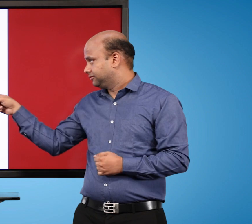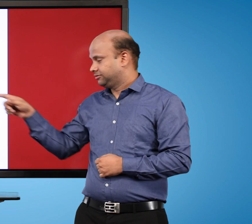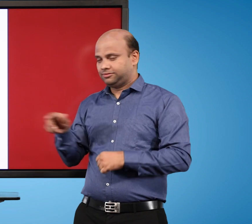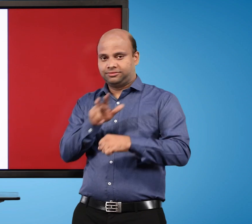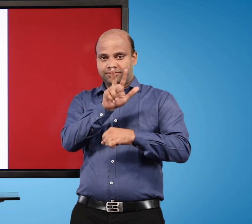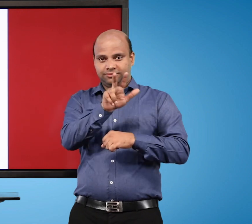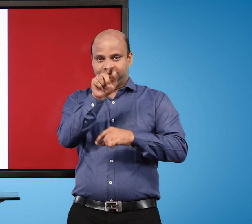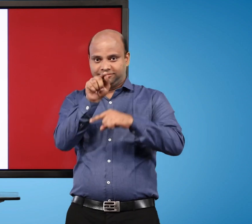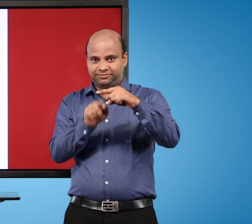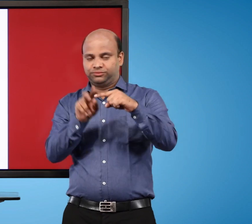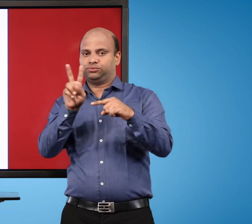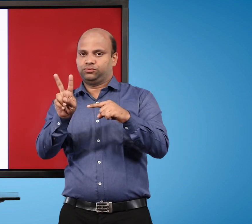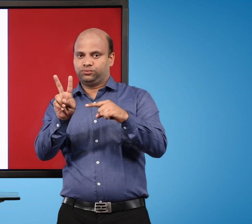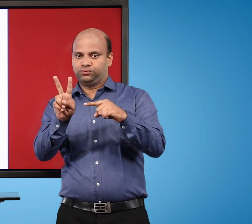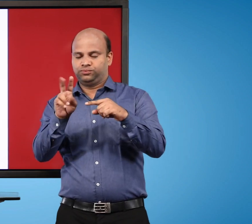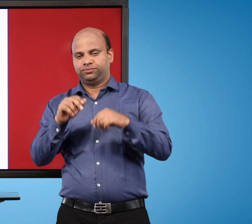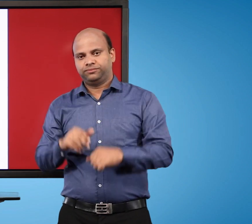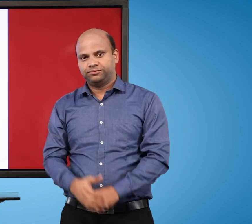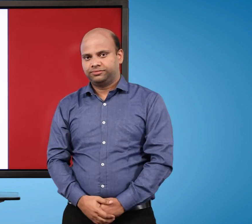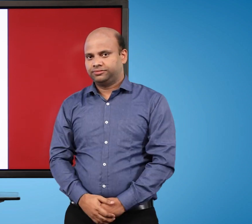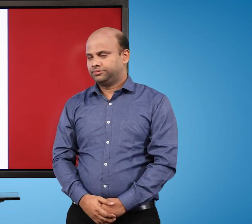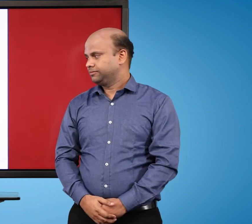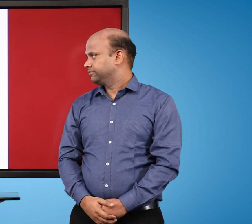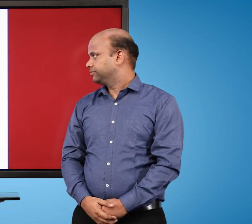Let us find 8 divided by 2.